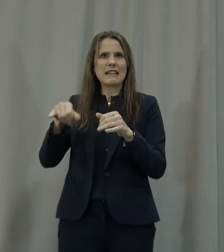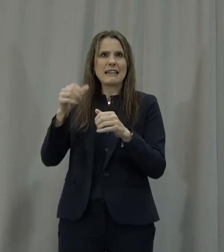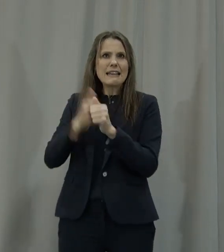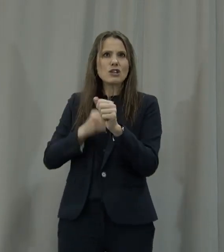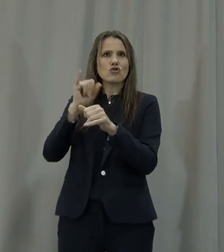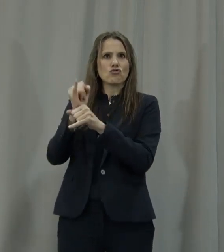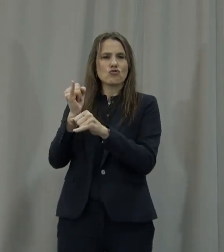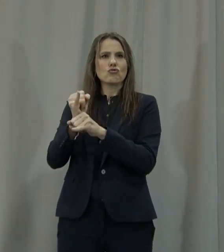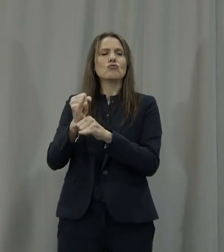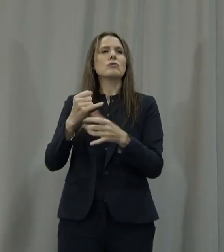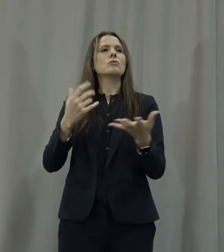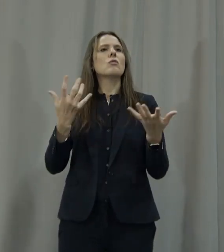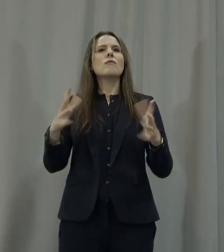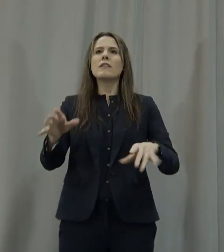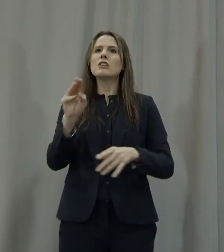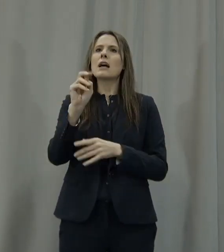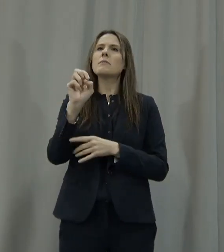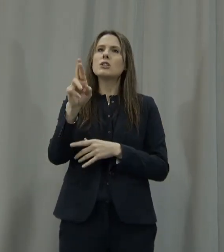commission, developed